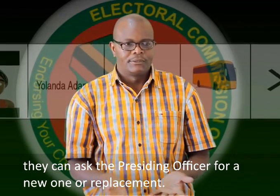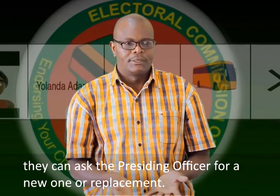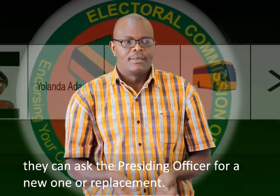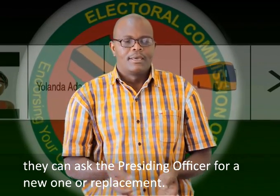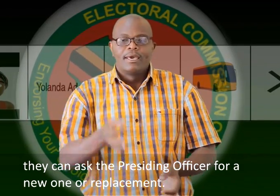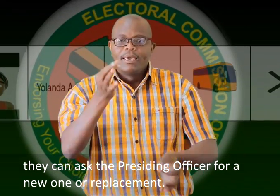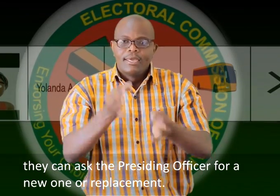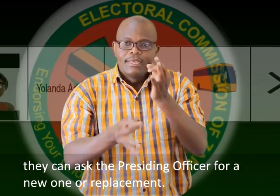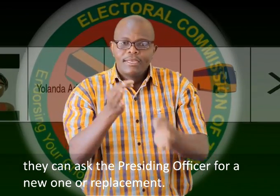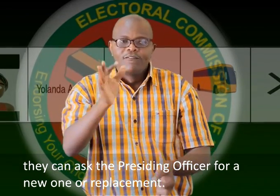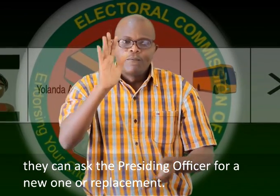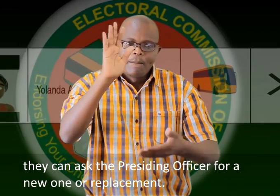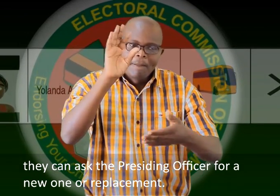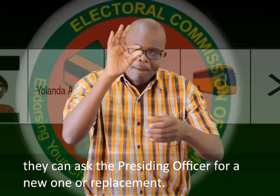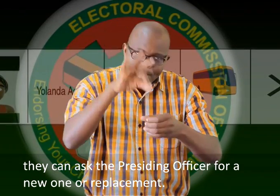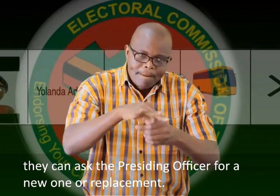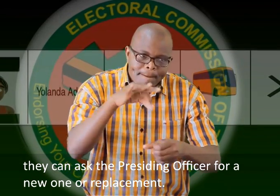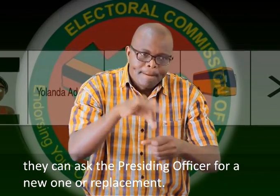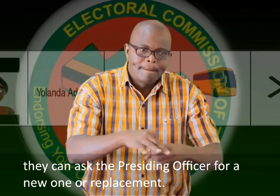presiding officer for a new one or replacement.